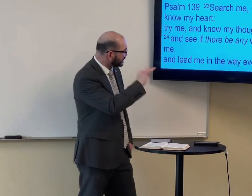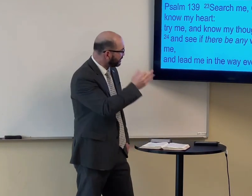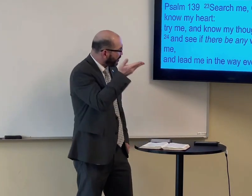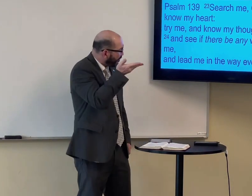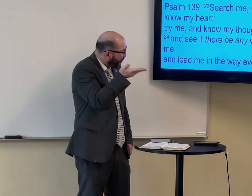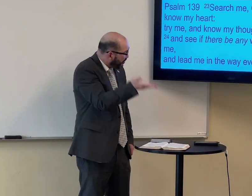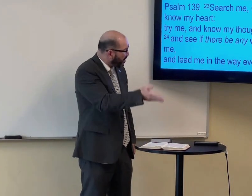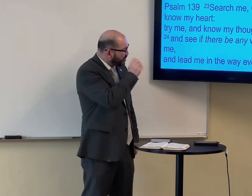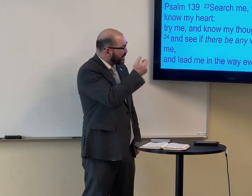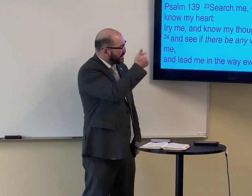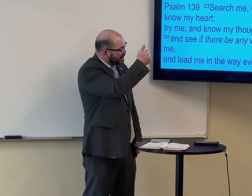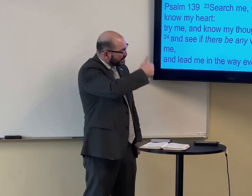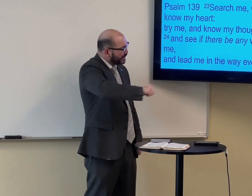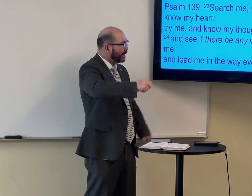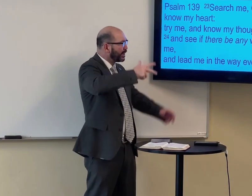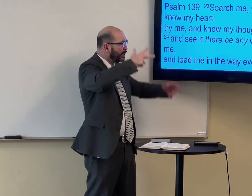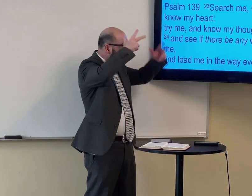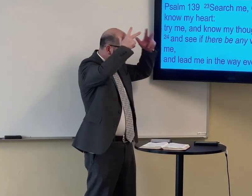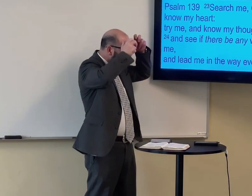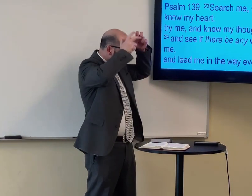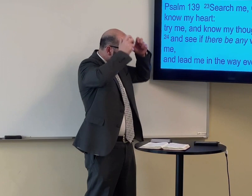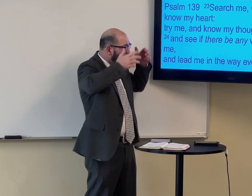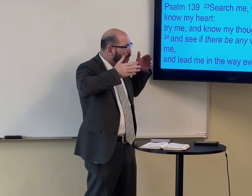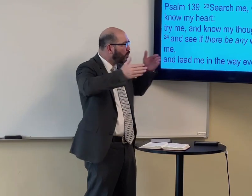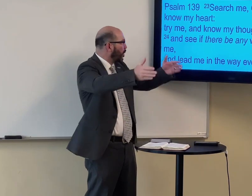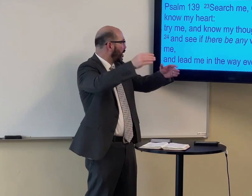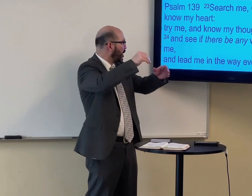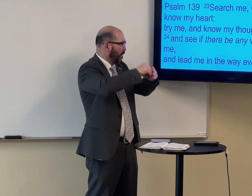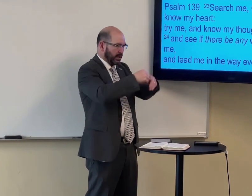And see if there be any wicked way in me.